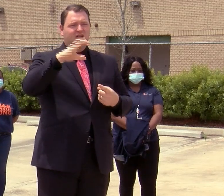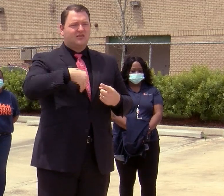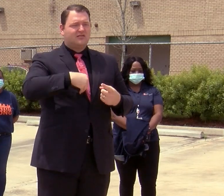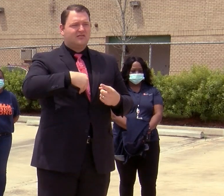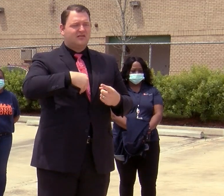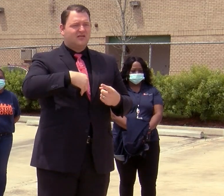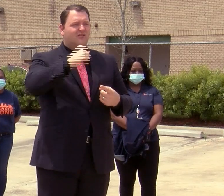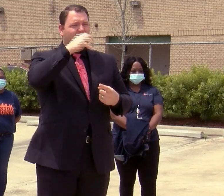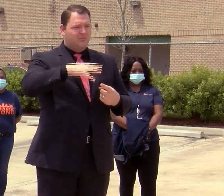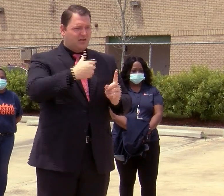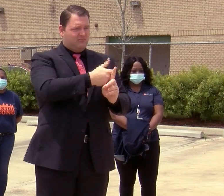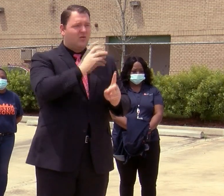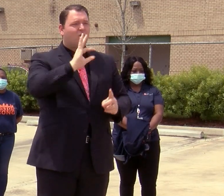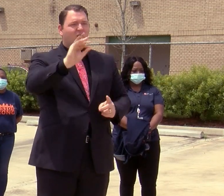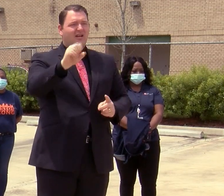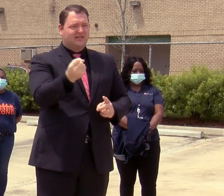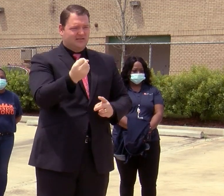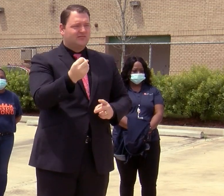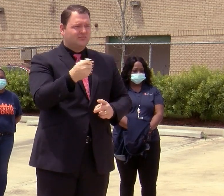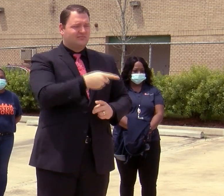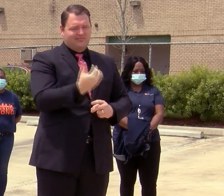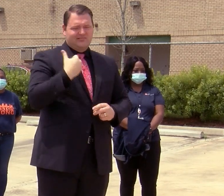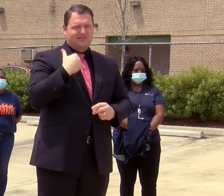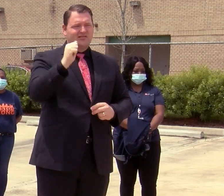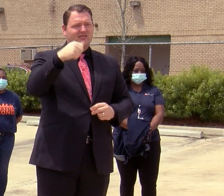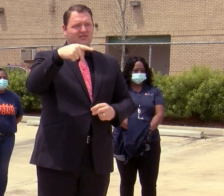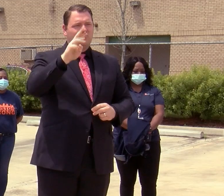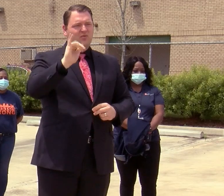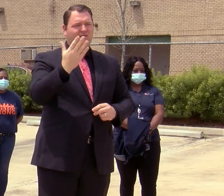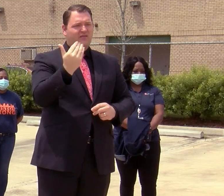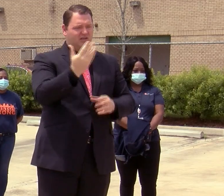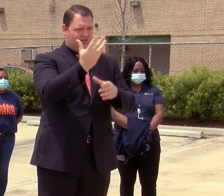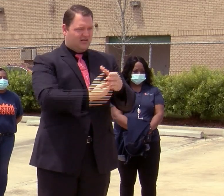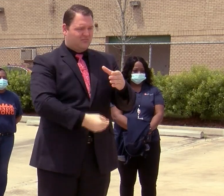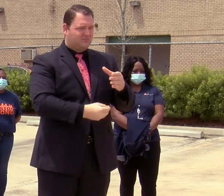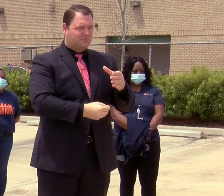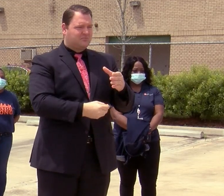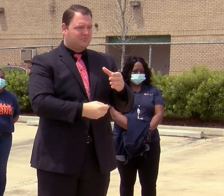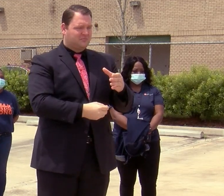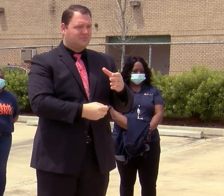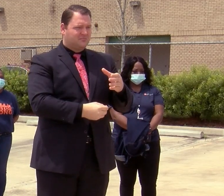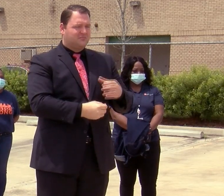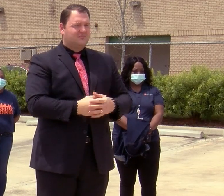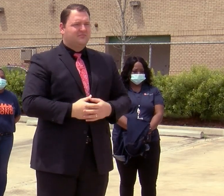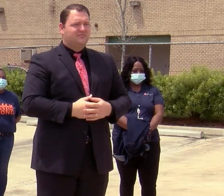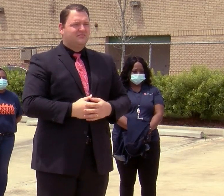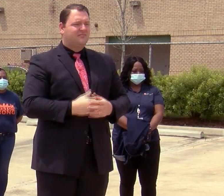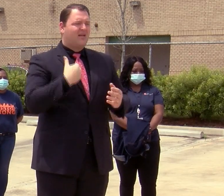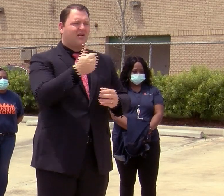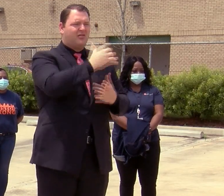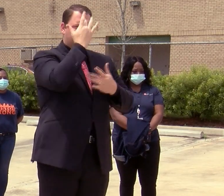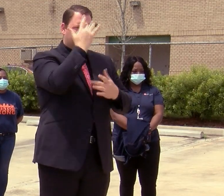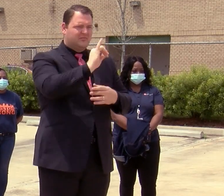female in her 90s that died on April the 15th of underlying medical conditions. And also